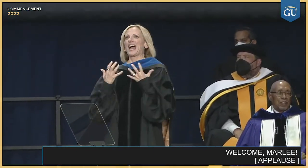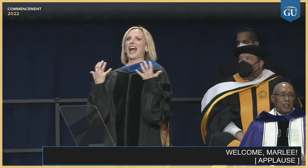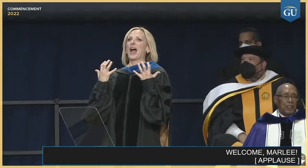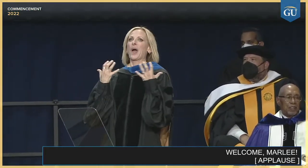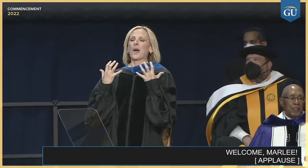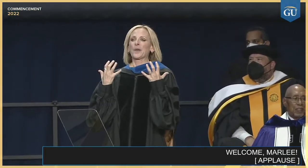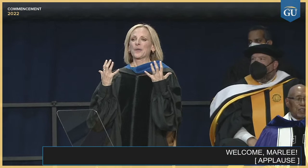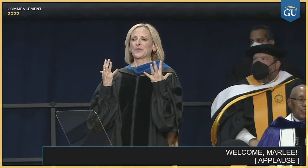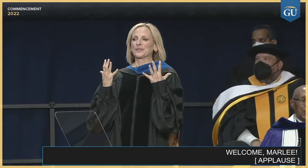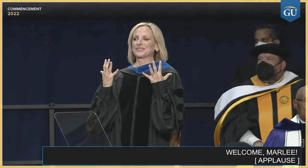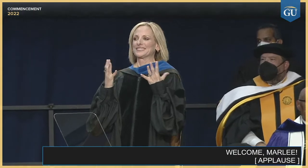Wow.